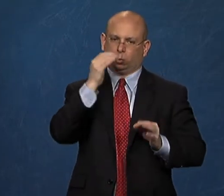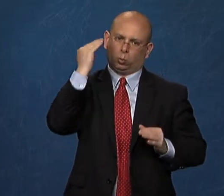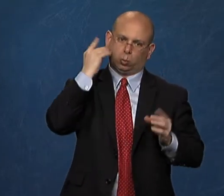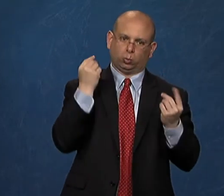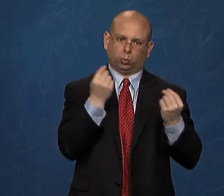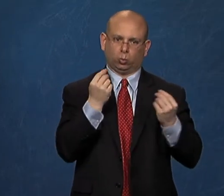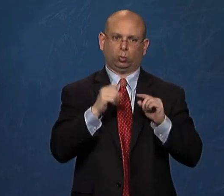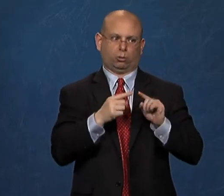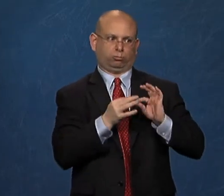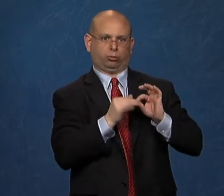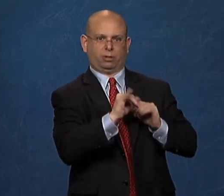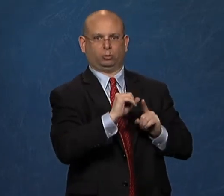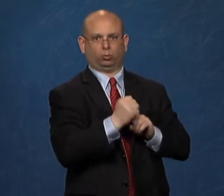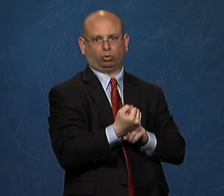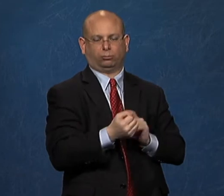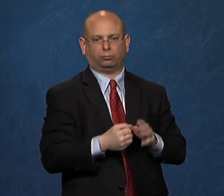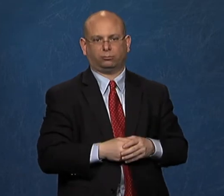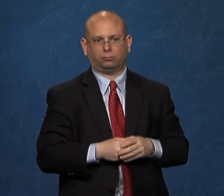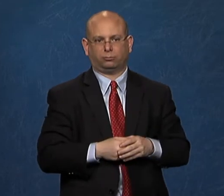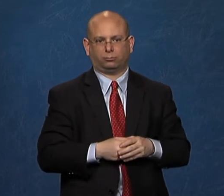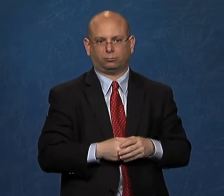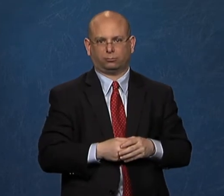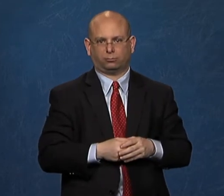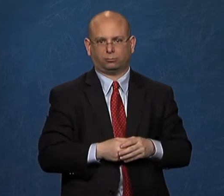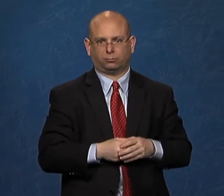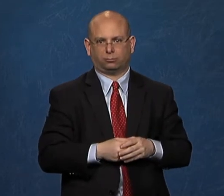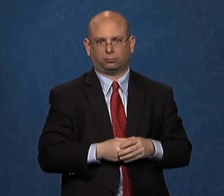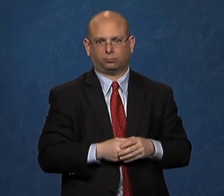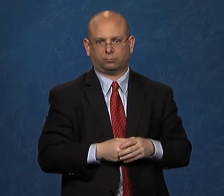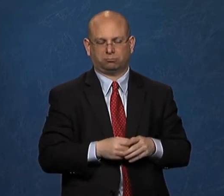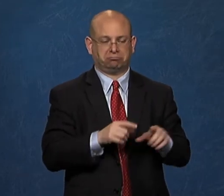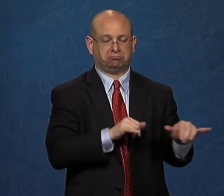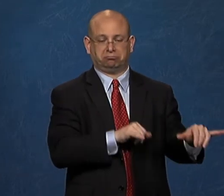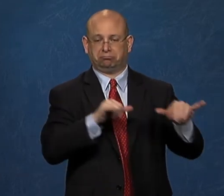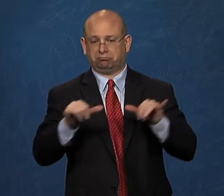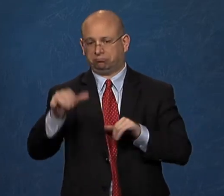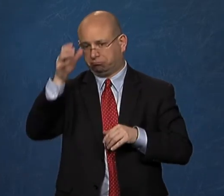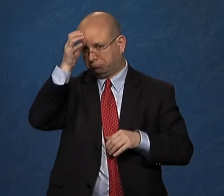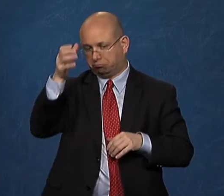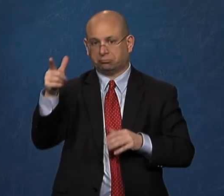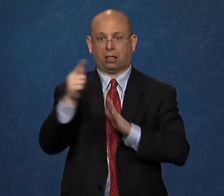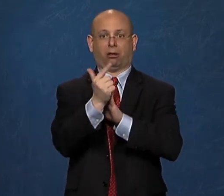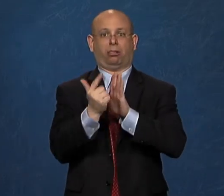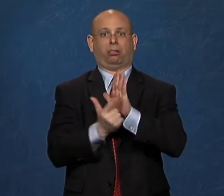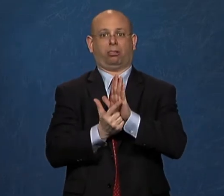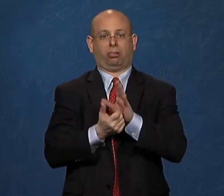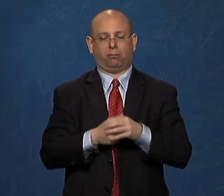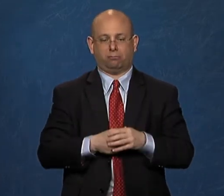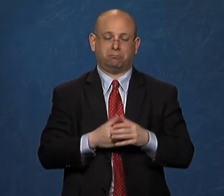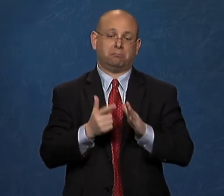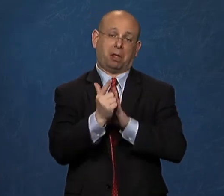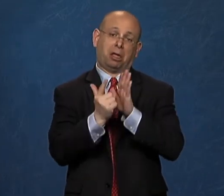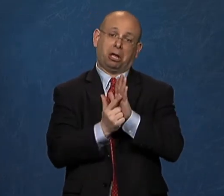need to be very well versed in the medical field and also in that particular setting. The same holds true in a legal